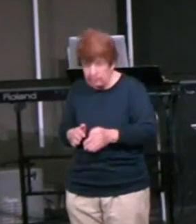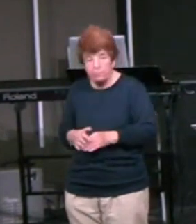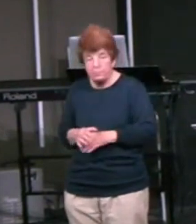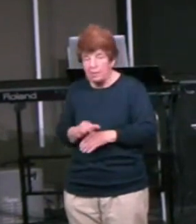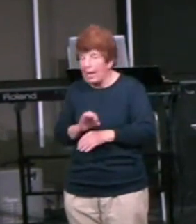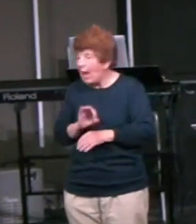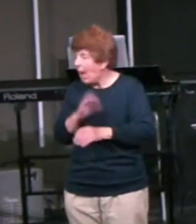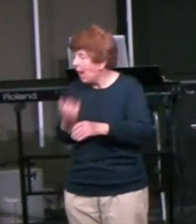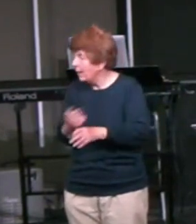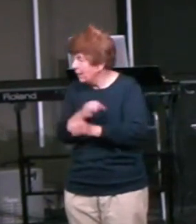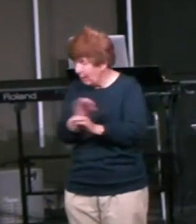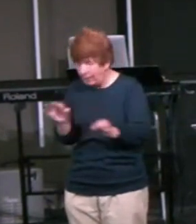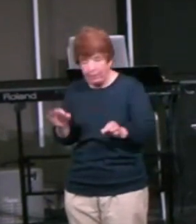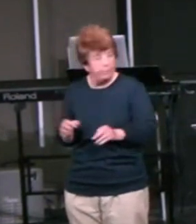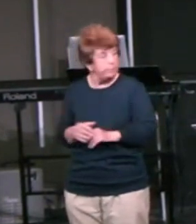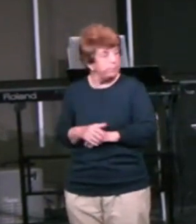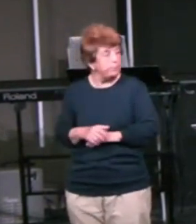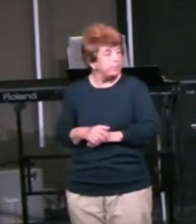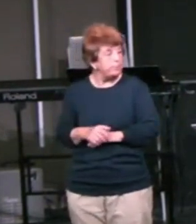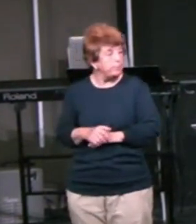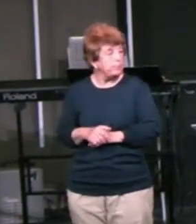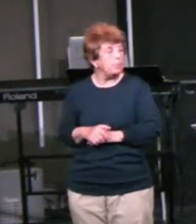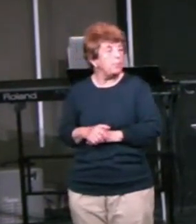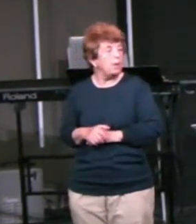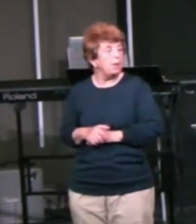He had nothing.